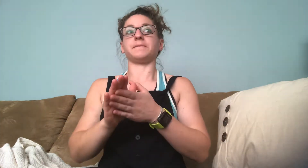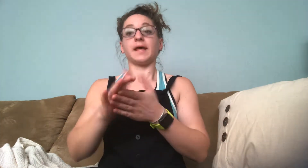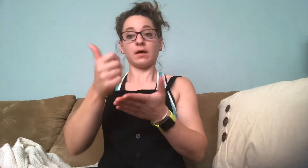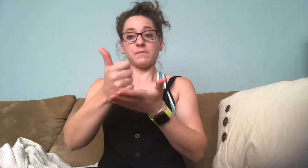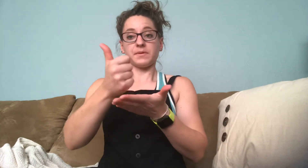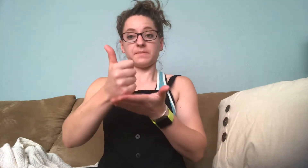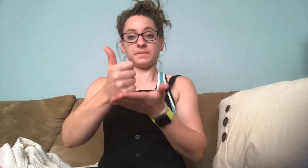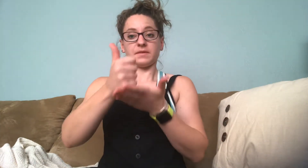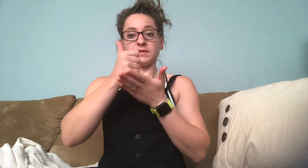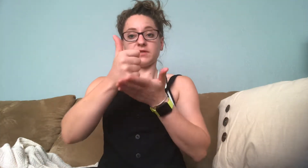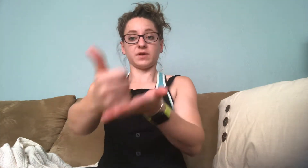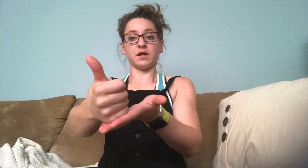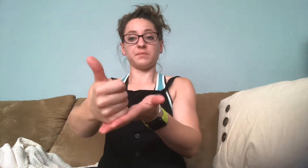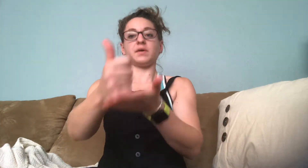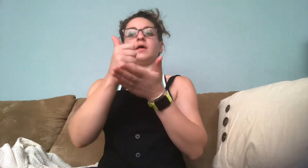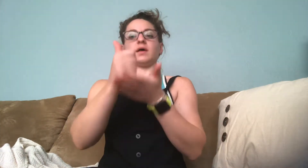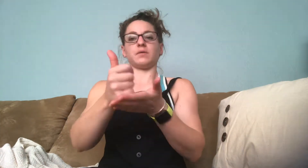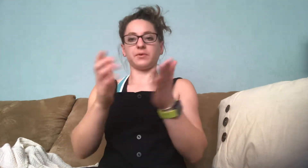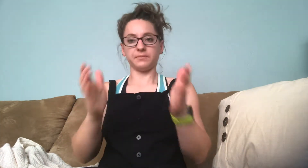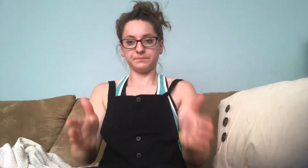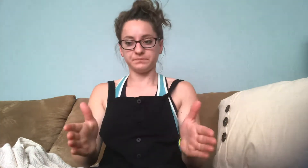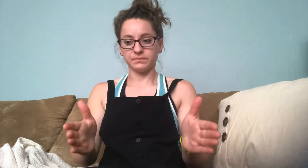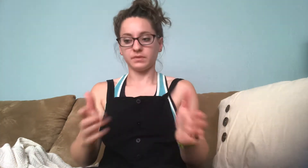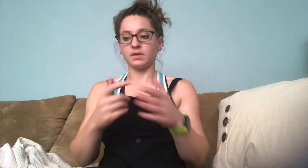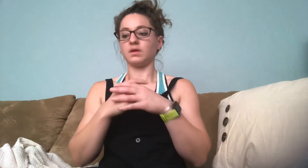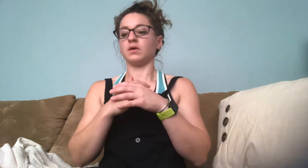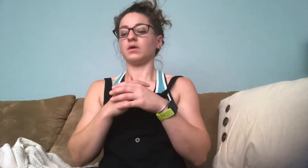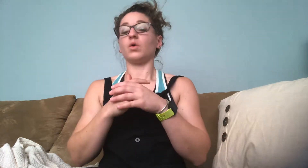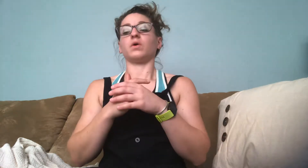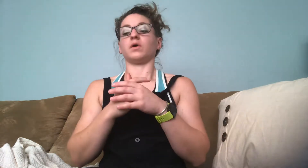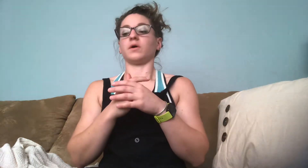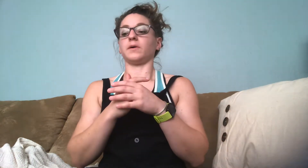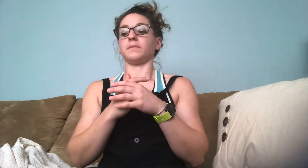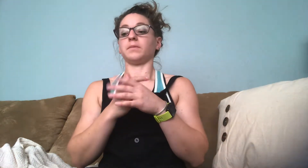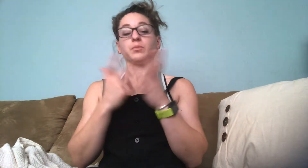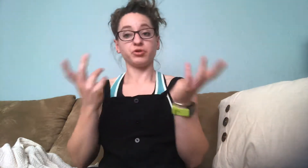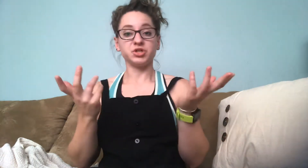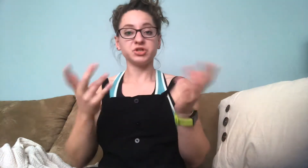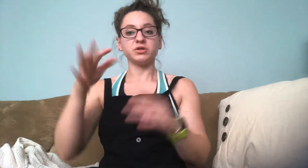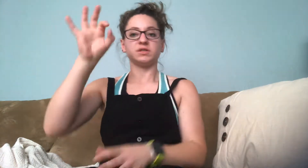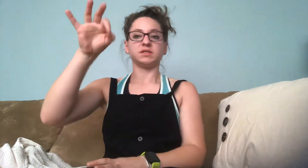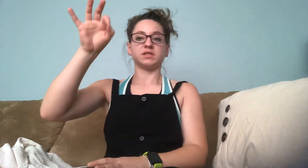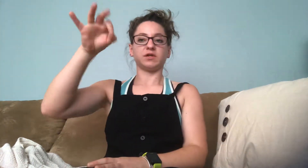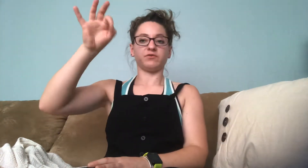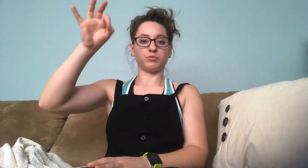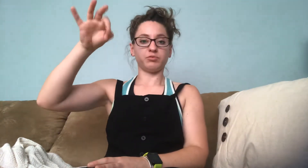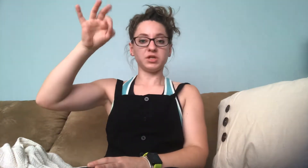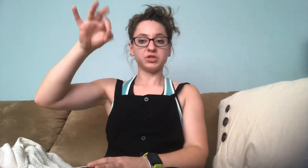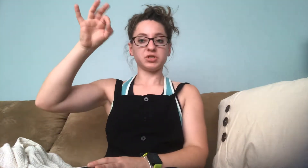help, sign for help, helper. preacher. This is a sign for